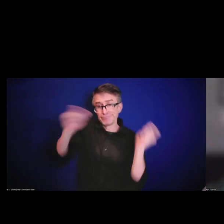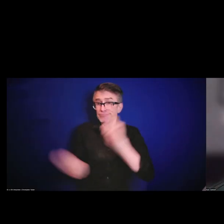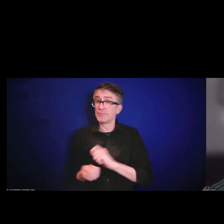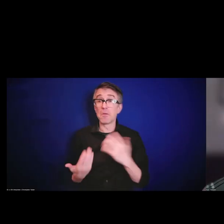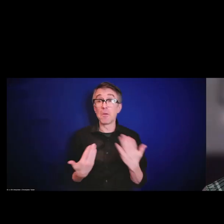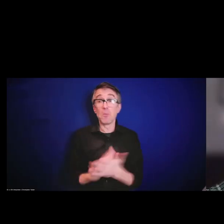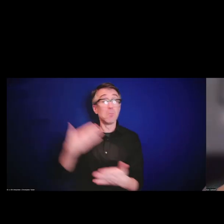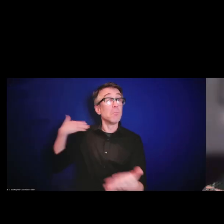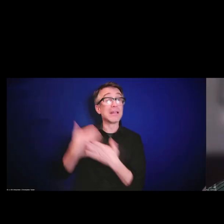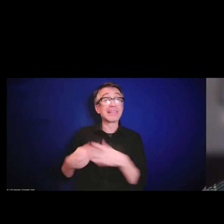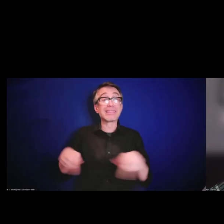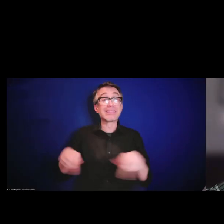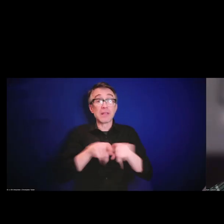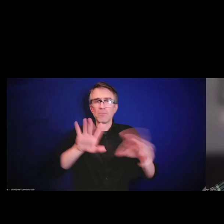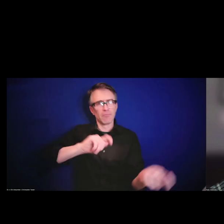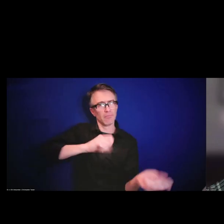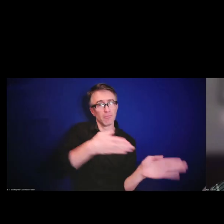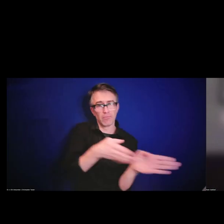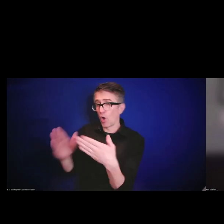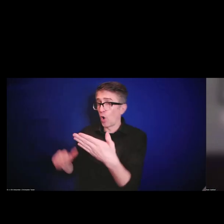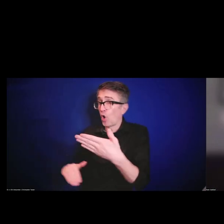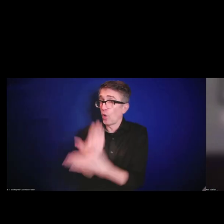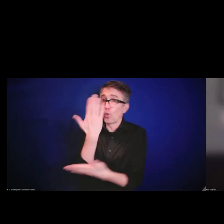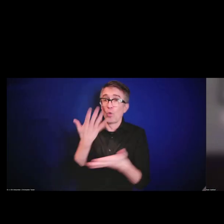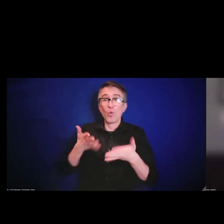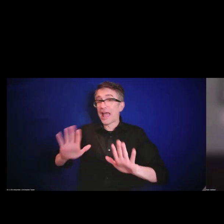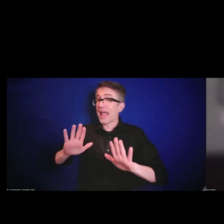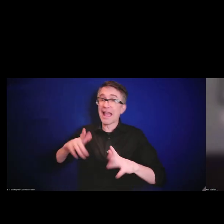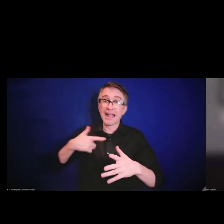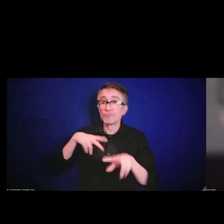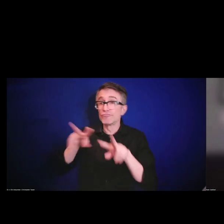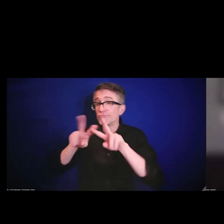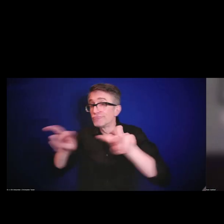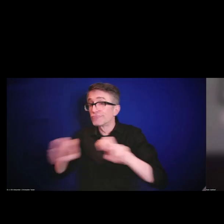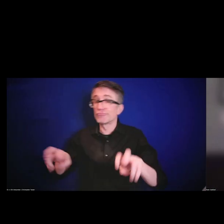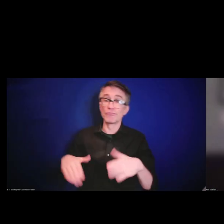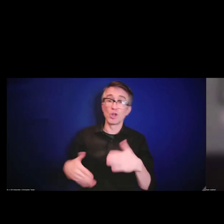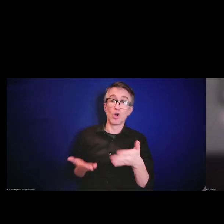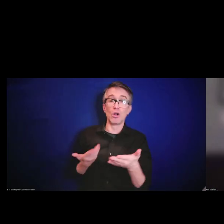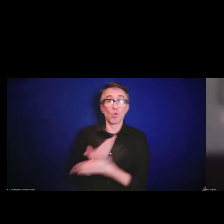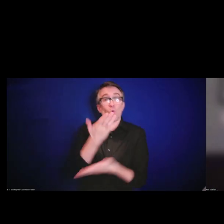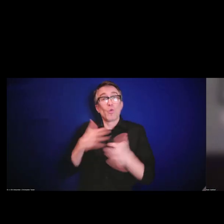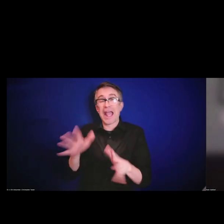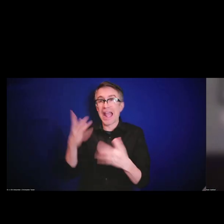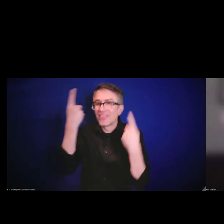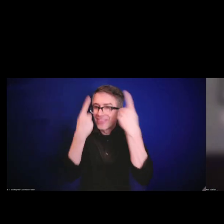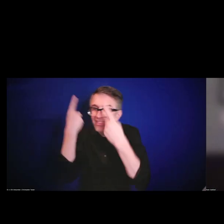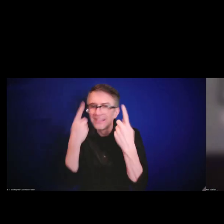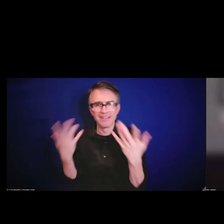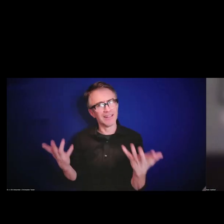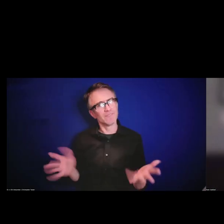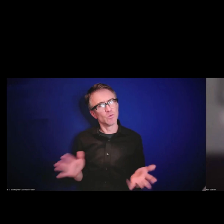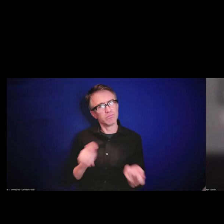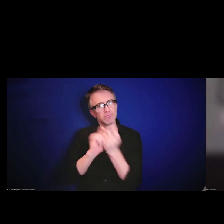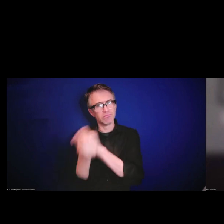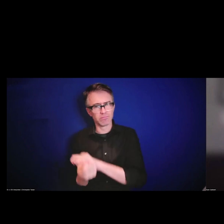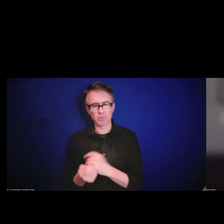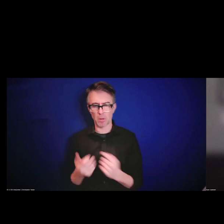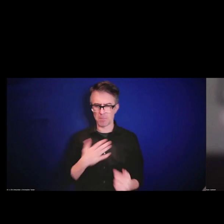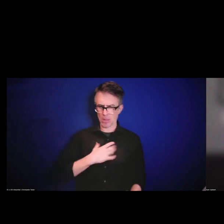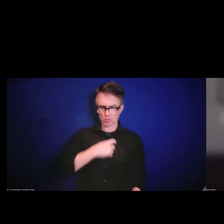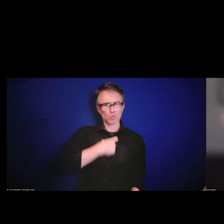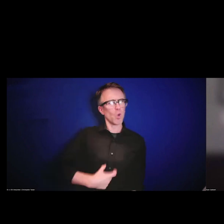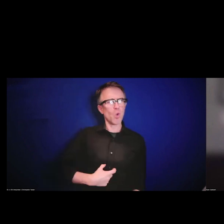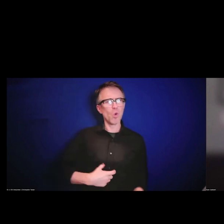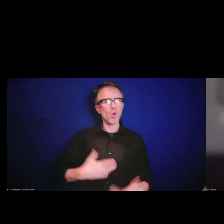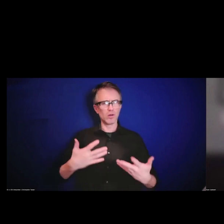situating yourself, how you're positioning yourself in that community, and that your role there is really just to listen to them, understand them, allow